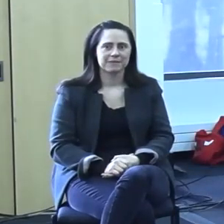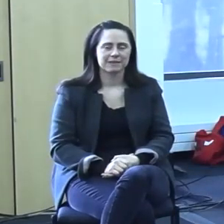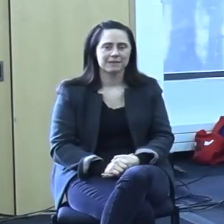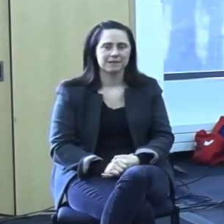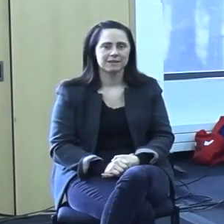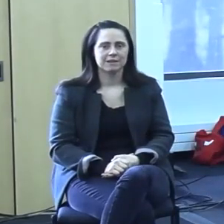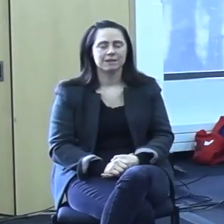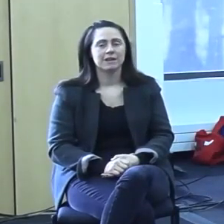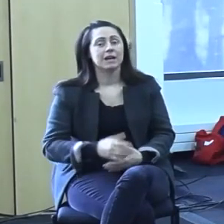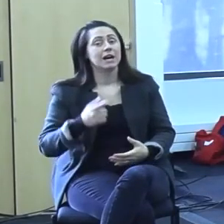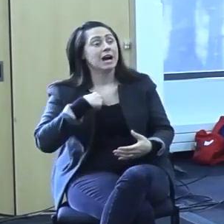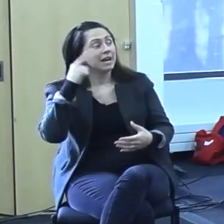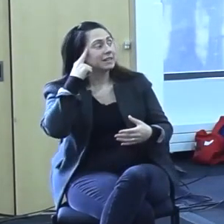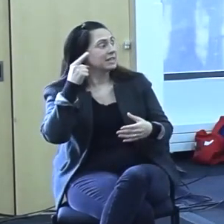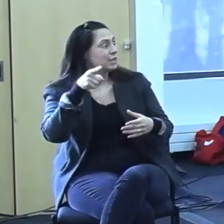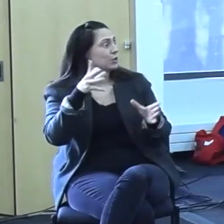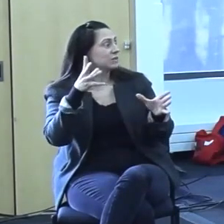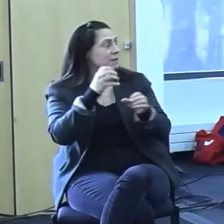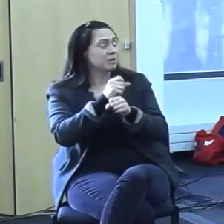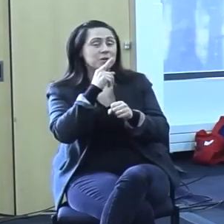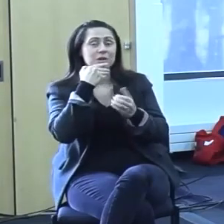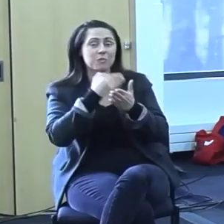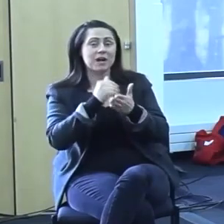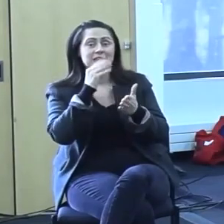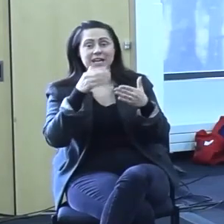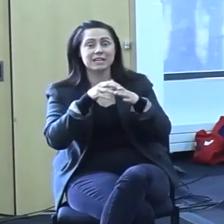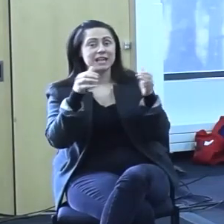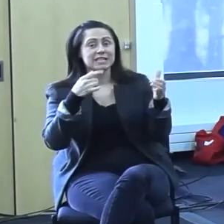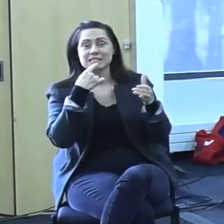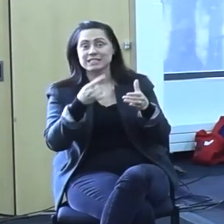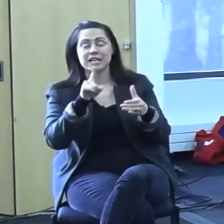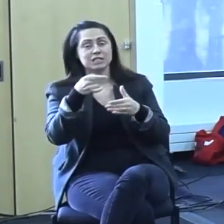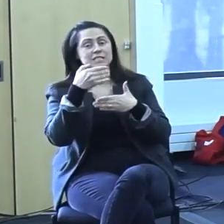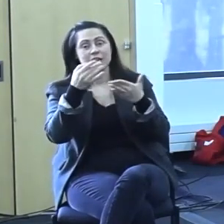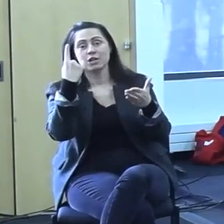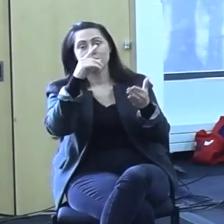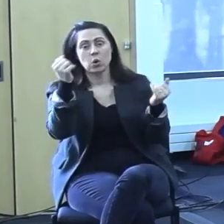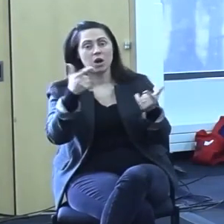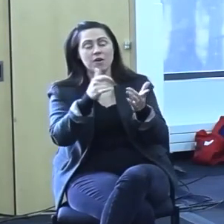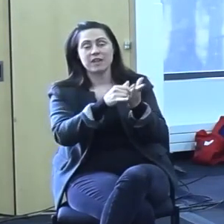I think you summed it up pretty well. I don't have too much to say. Just thank you to all